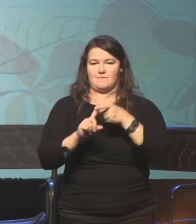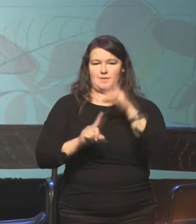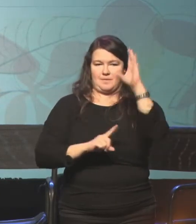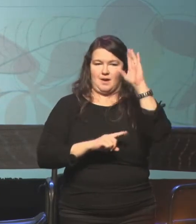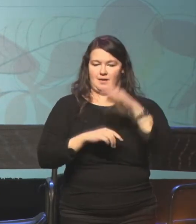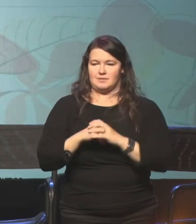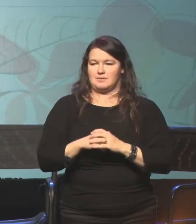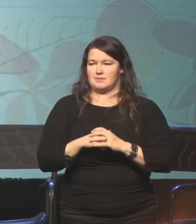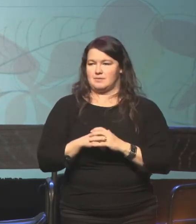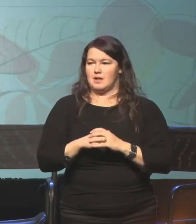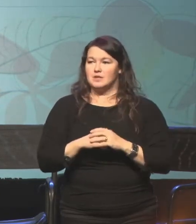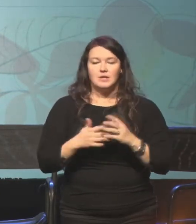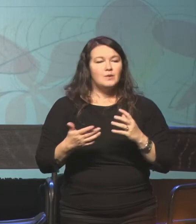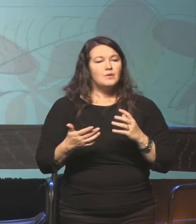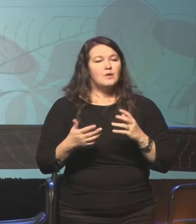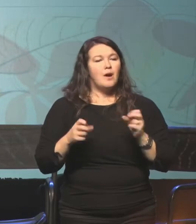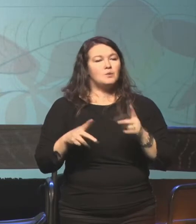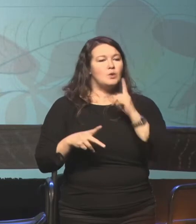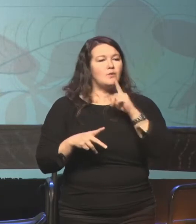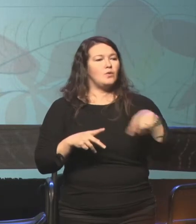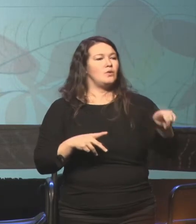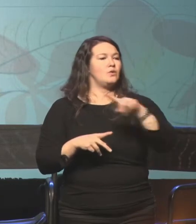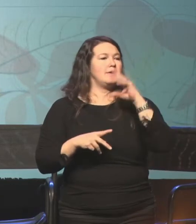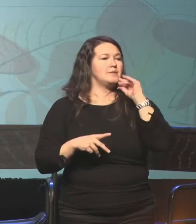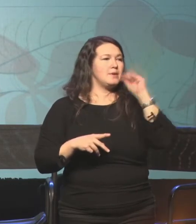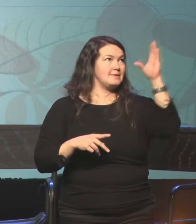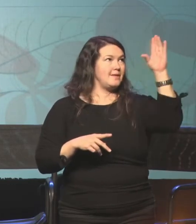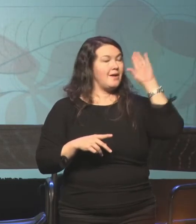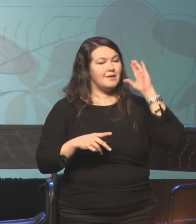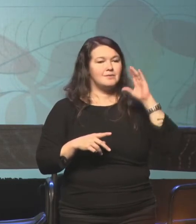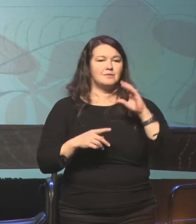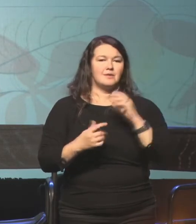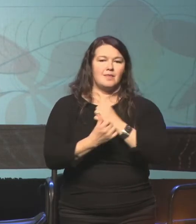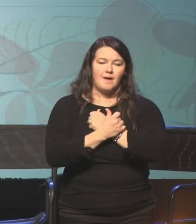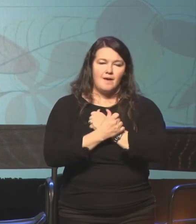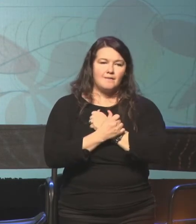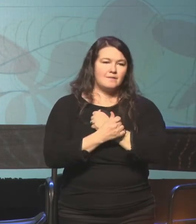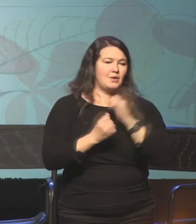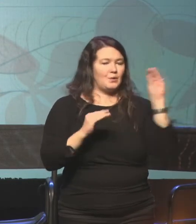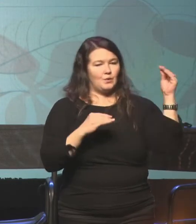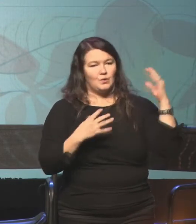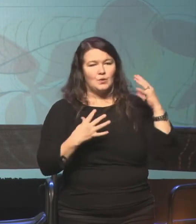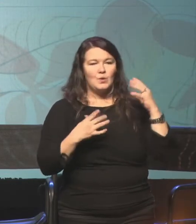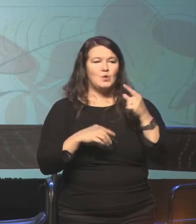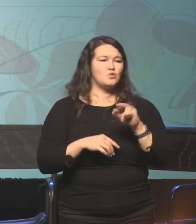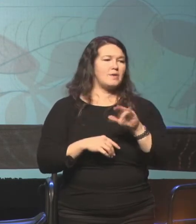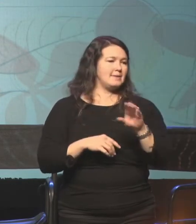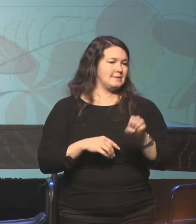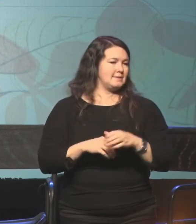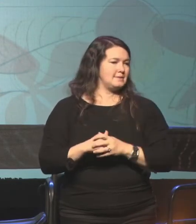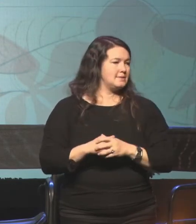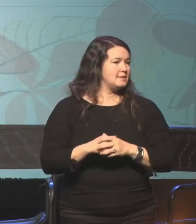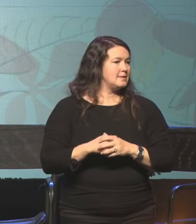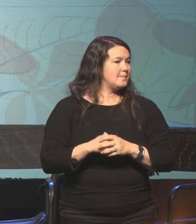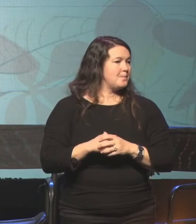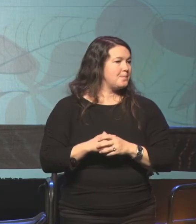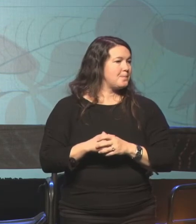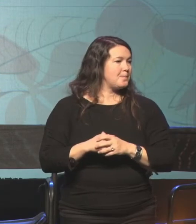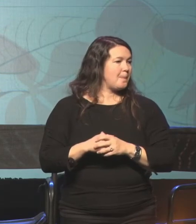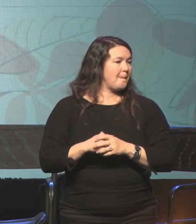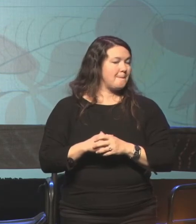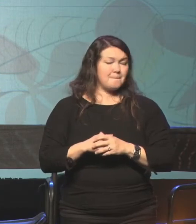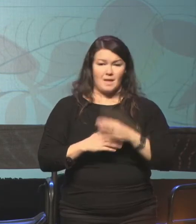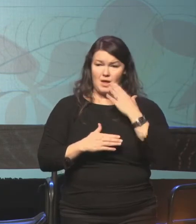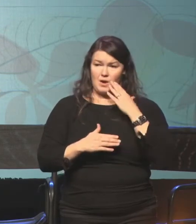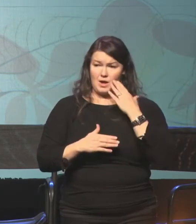experience God, the universe, love, grace, and to just open your heart. So what I always encourage folks is, I don't know where you are in